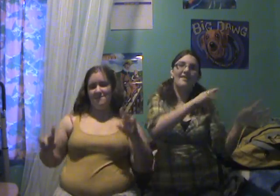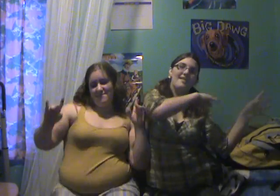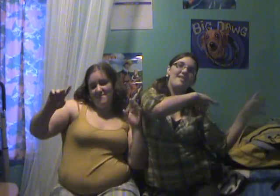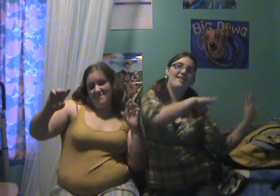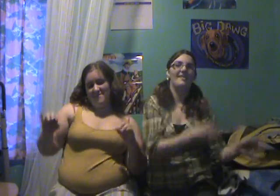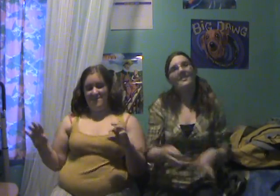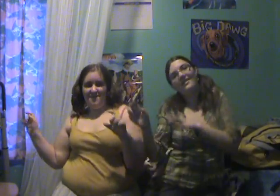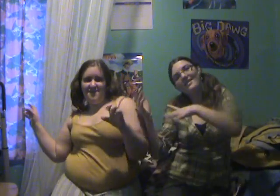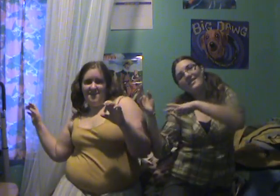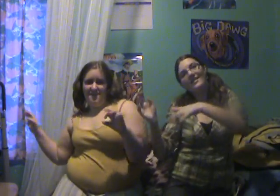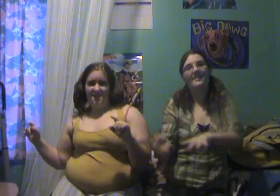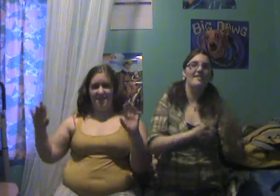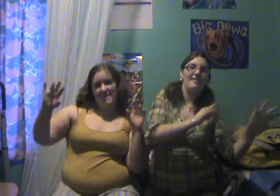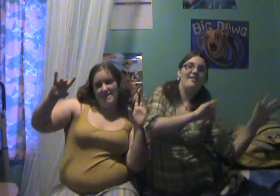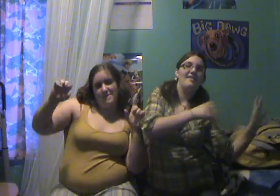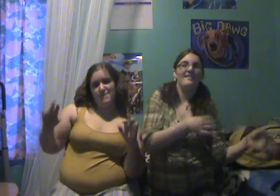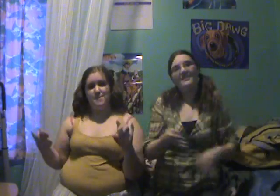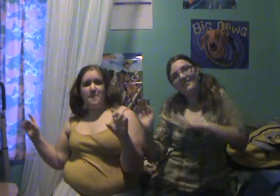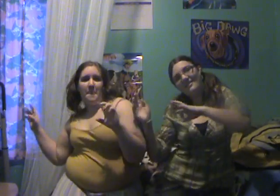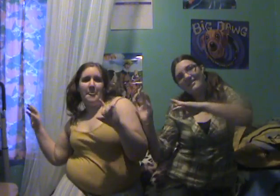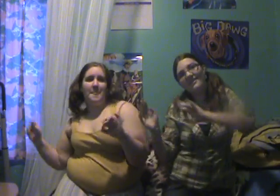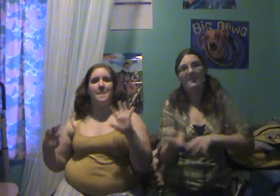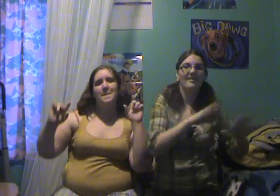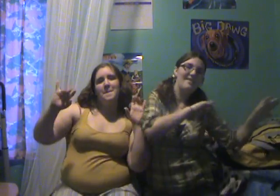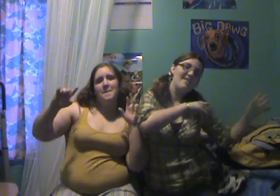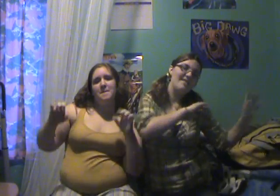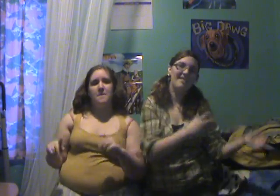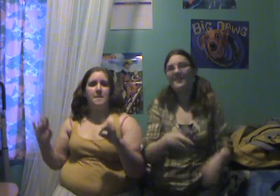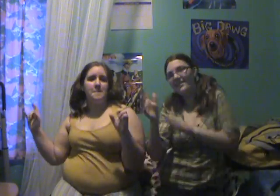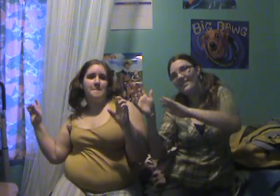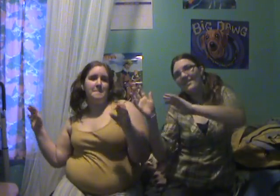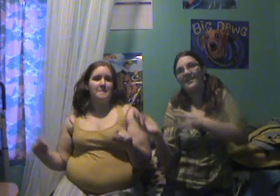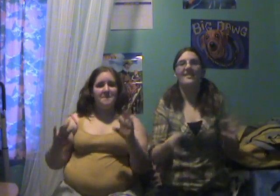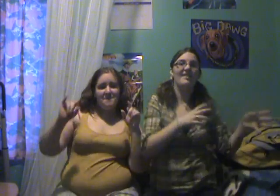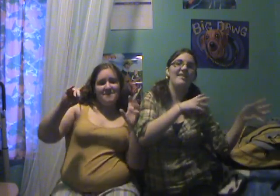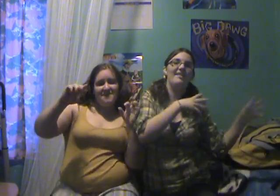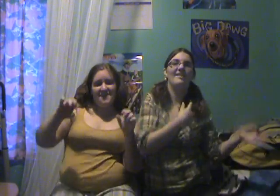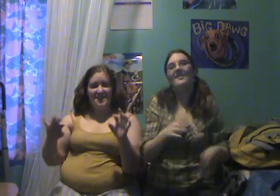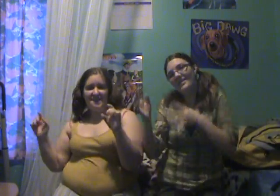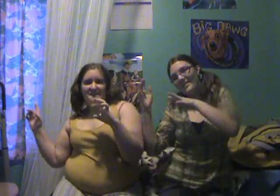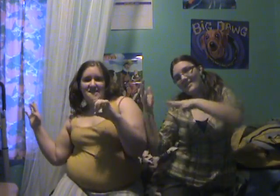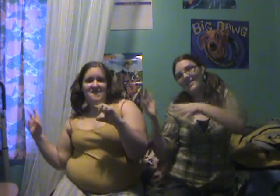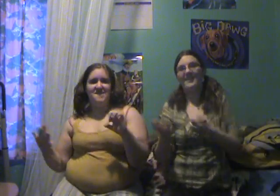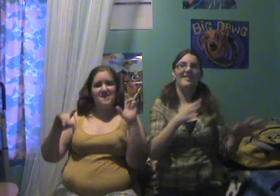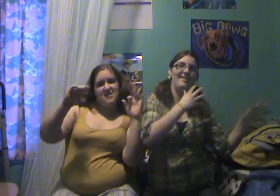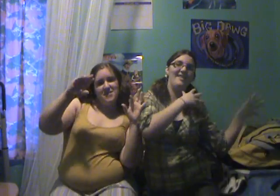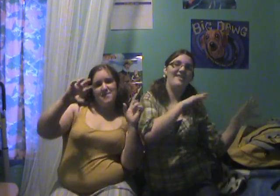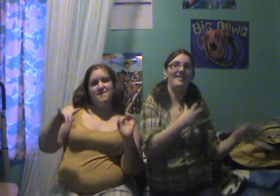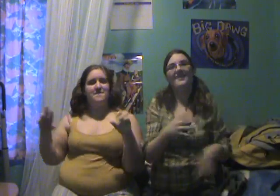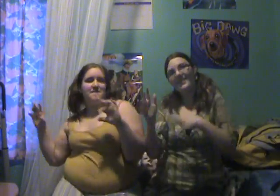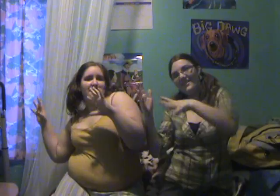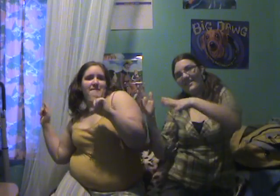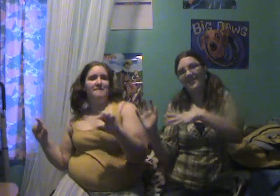that you're never star?